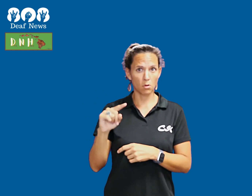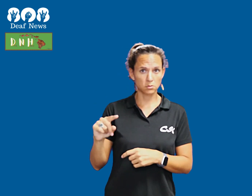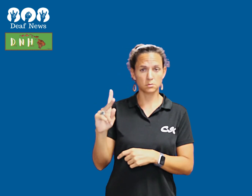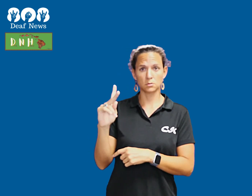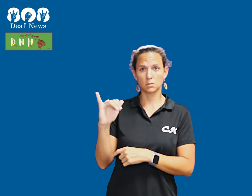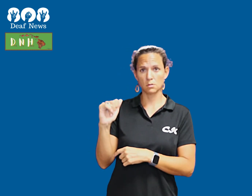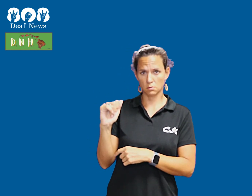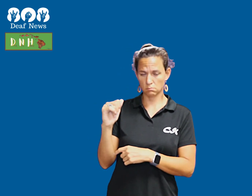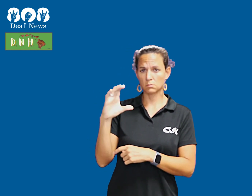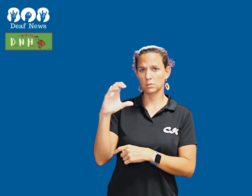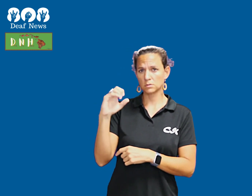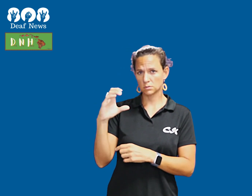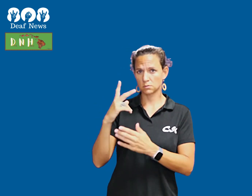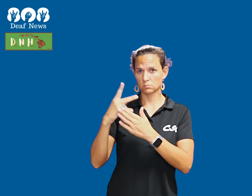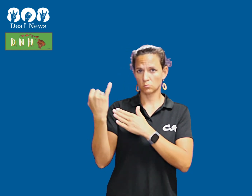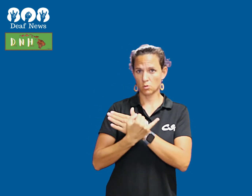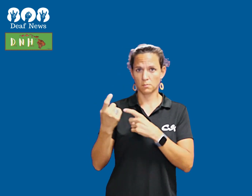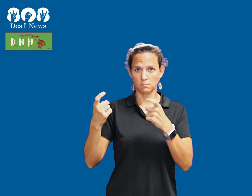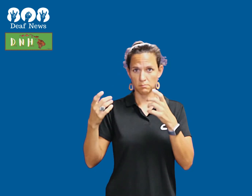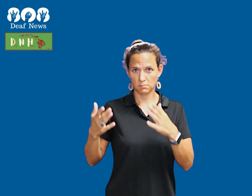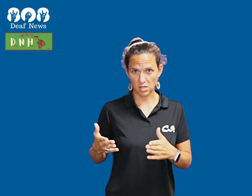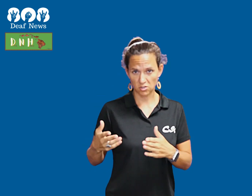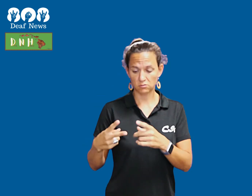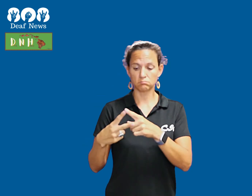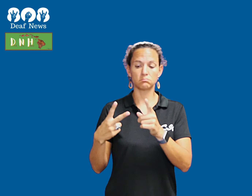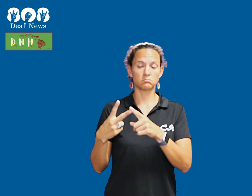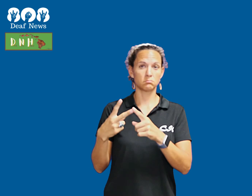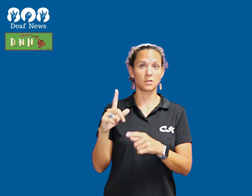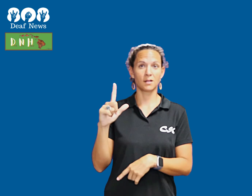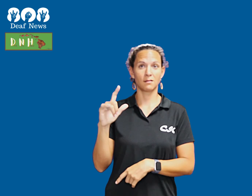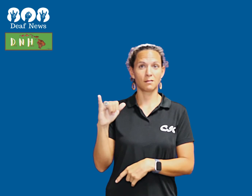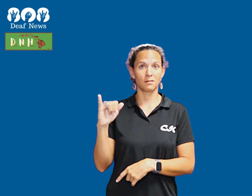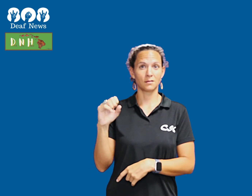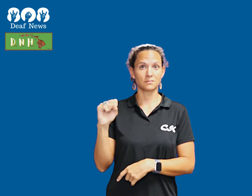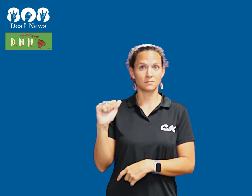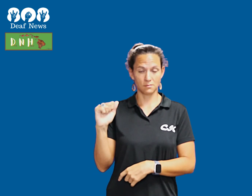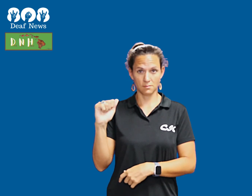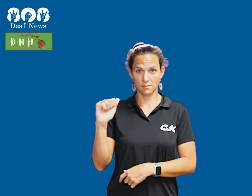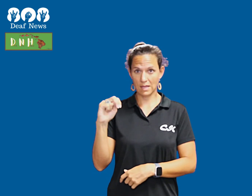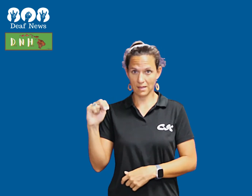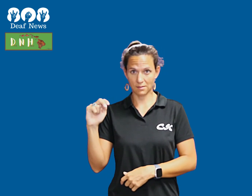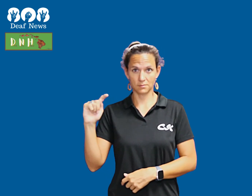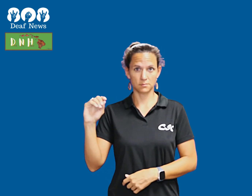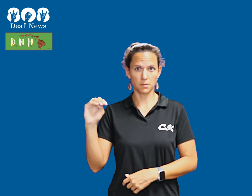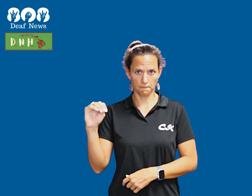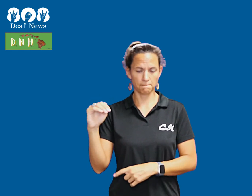CSC Project Manager, or Lisa Ann Tom, Communications Relations